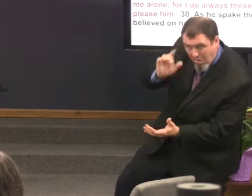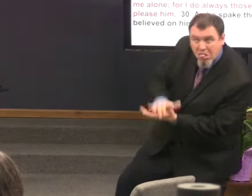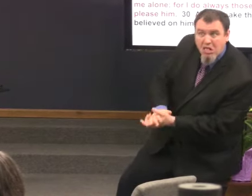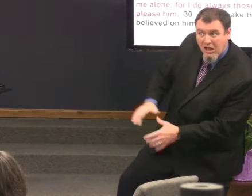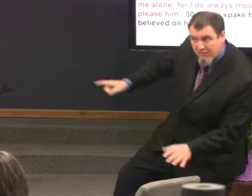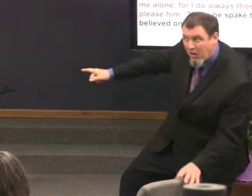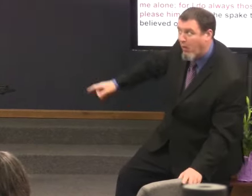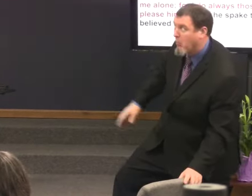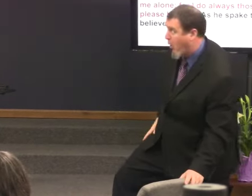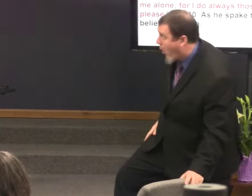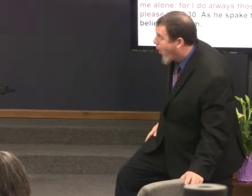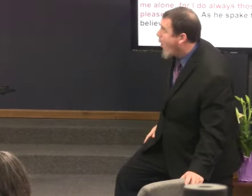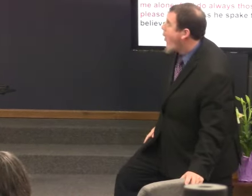And many believed that.